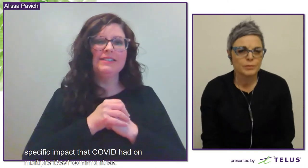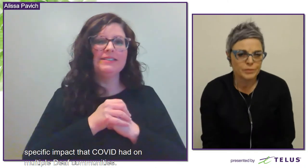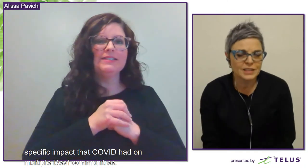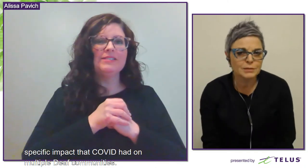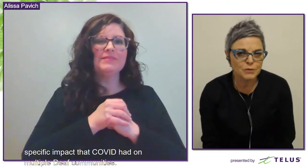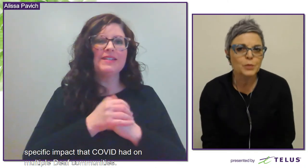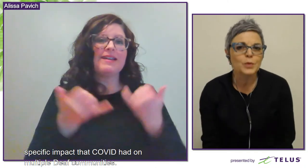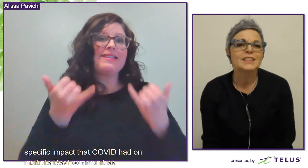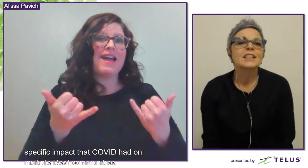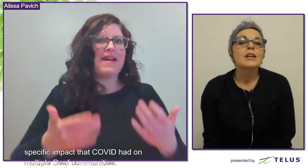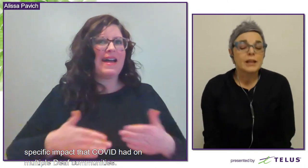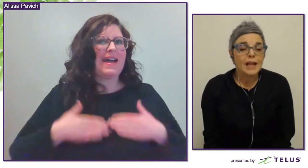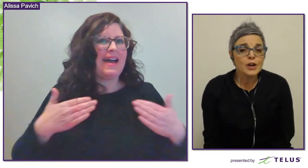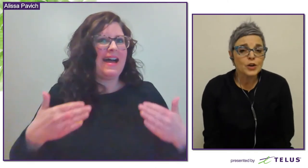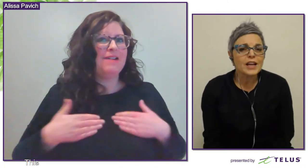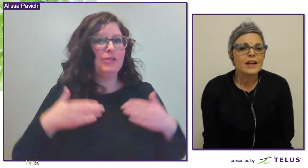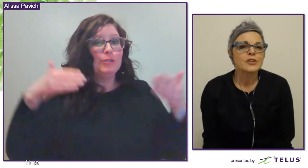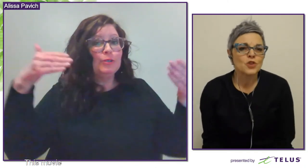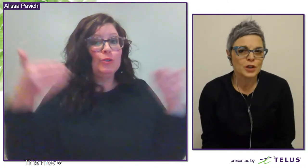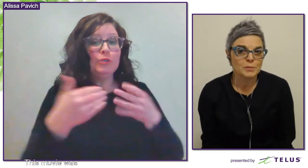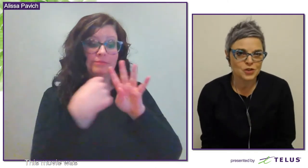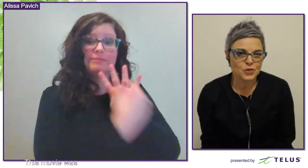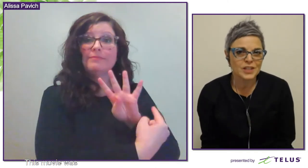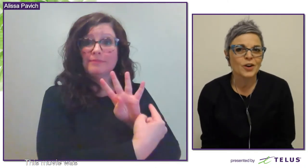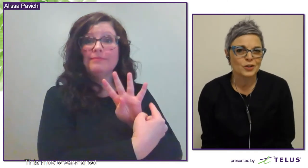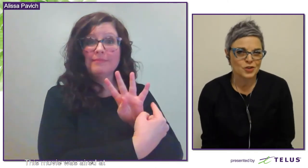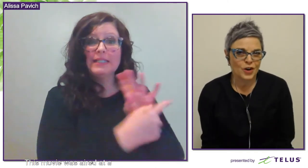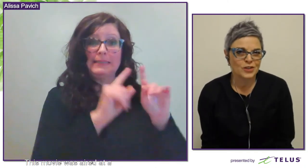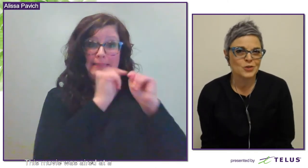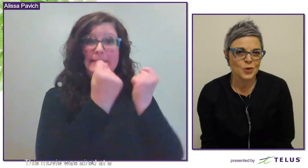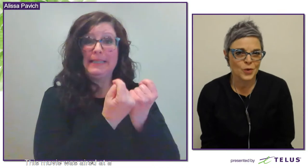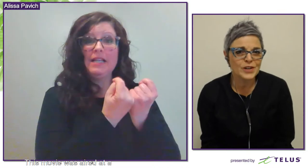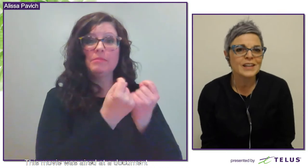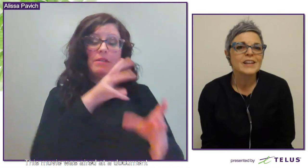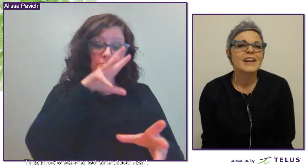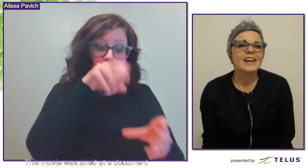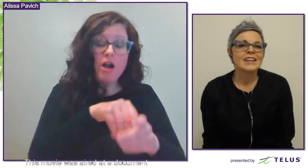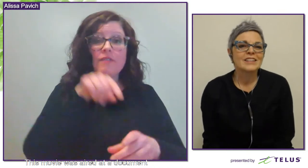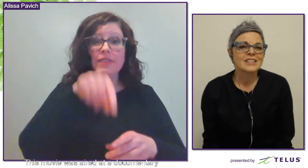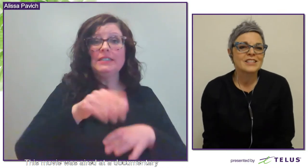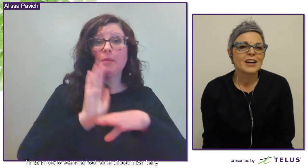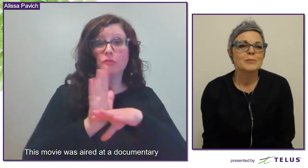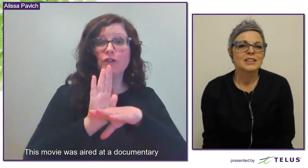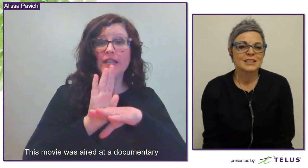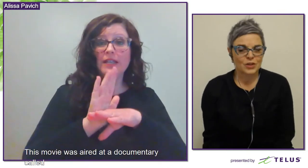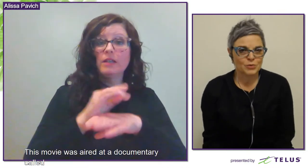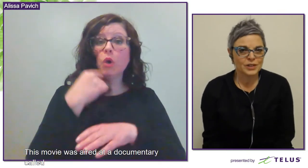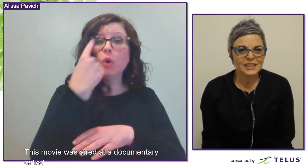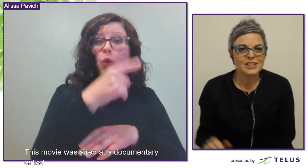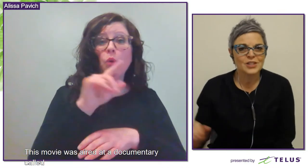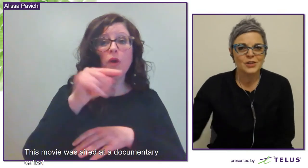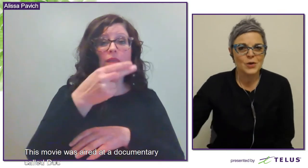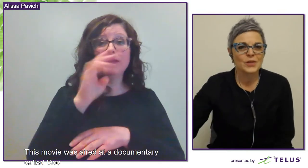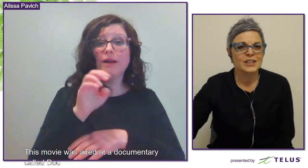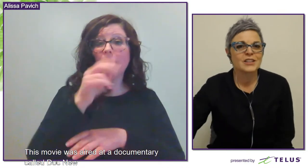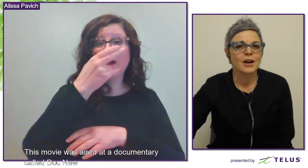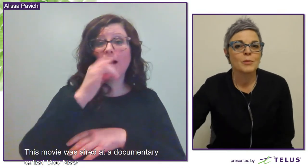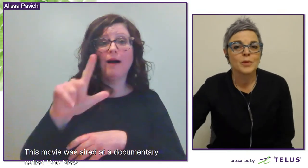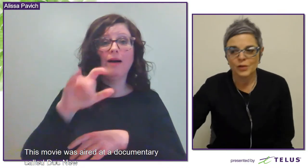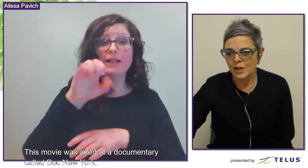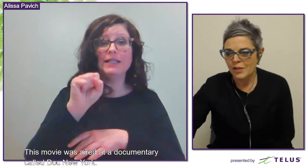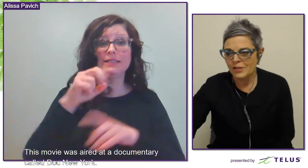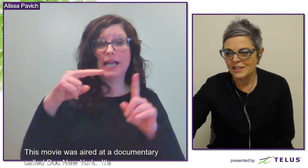this movie was aired at a documentary called Doc New York, And it's thrilling to know